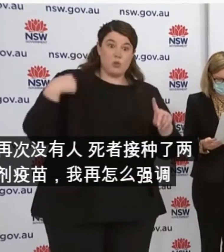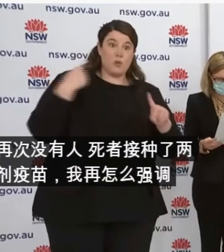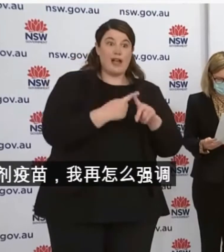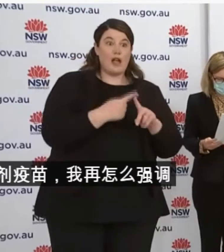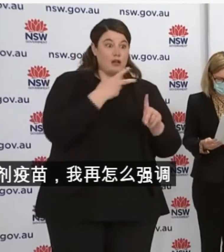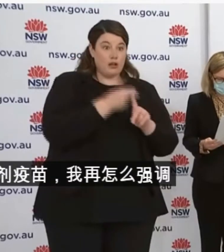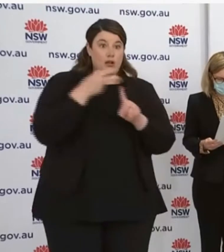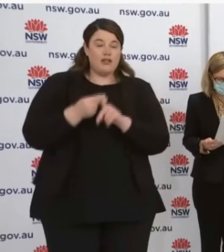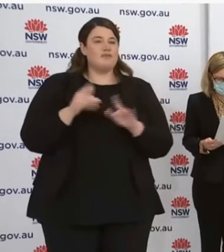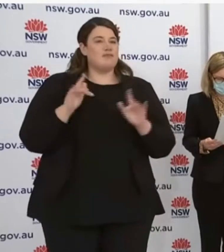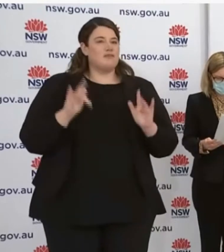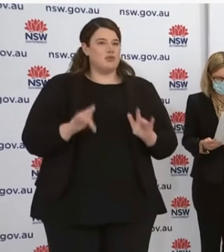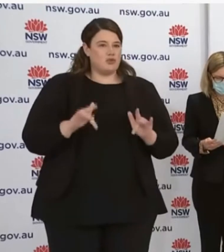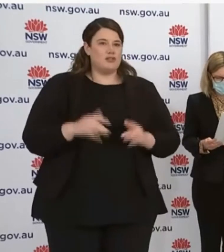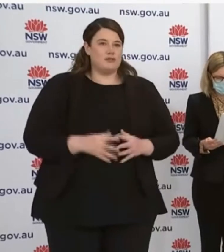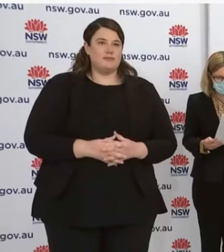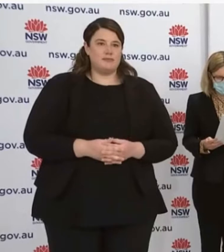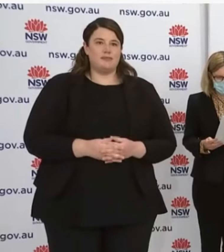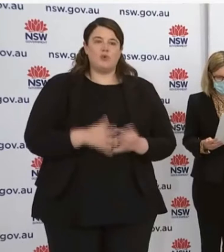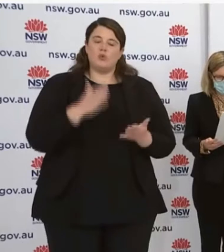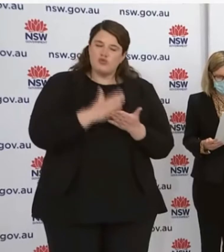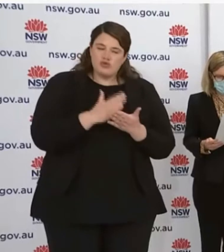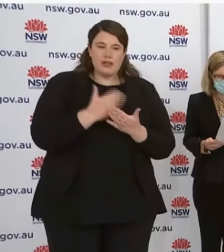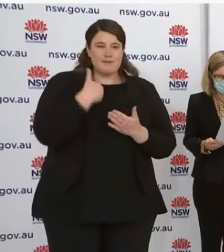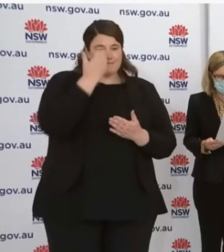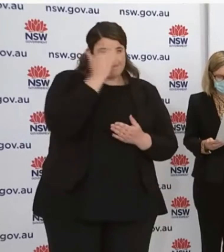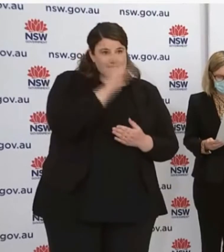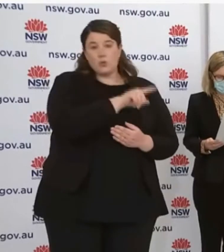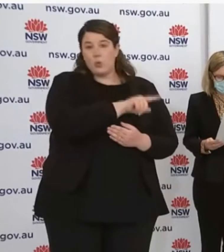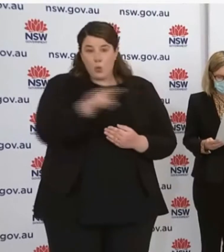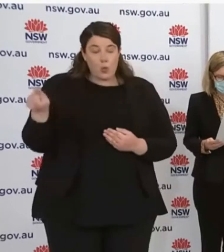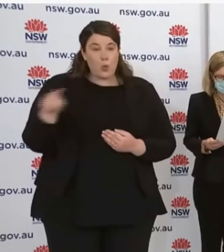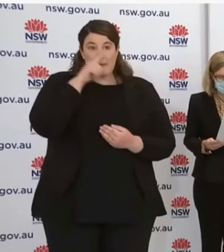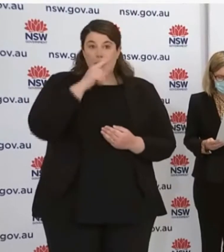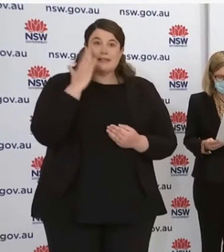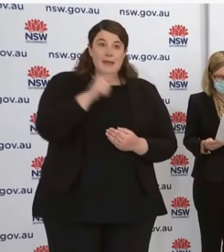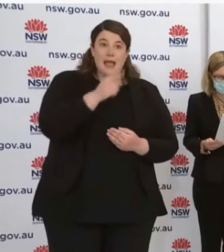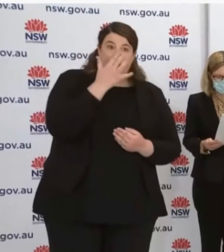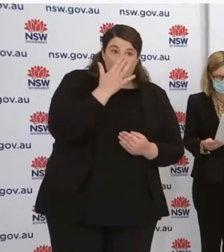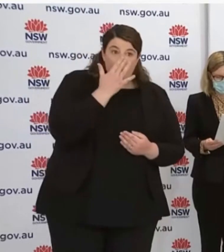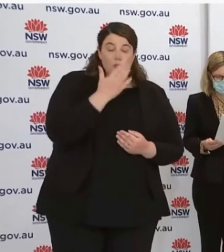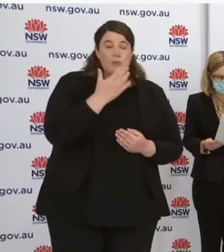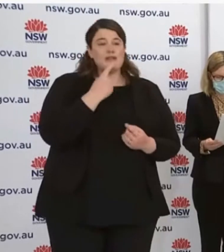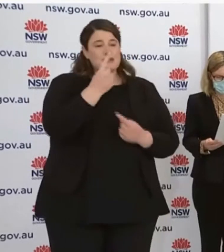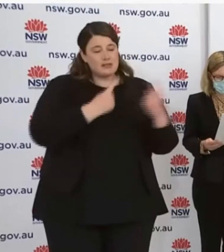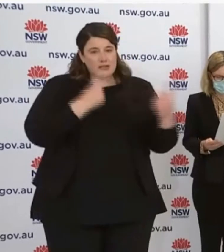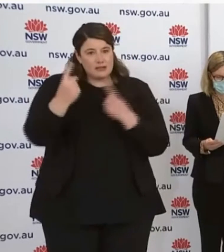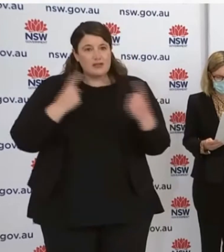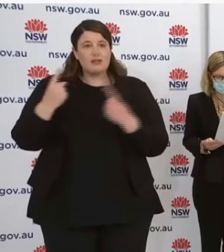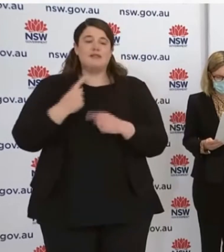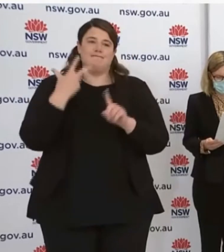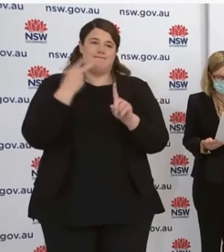can't stress enough, I cannot stress enough how it's so important for everybody of all ages to come forward and get the